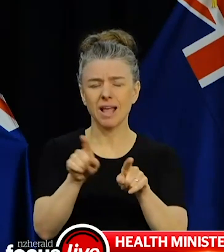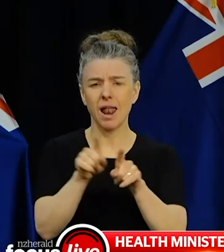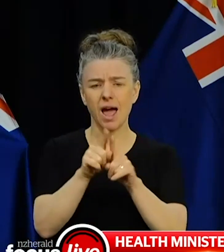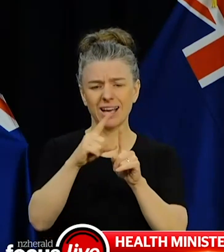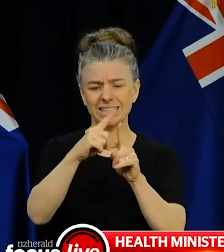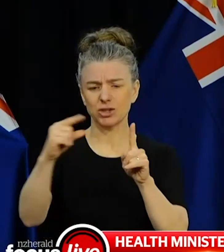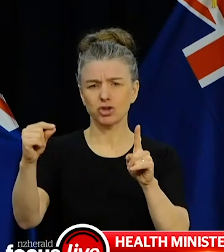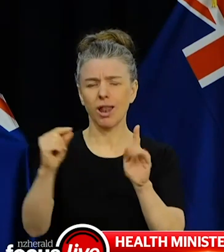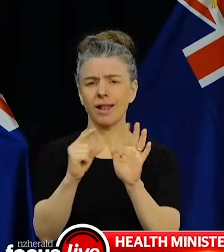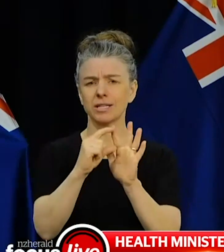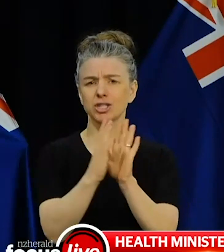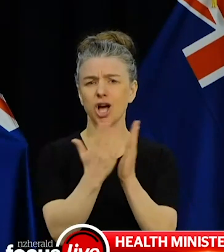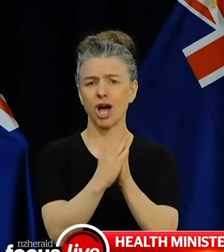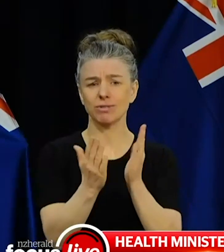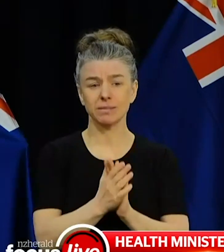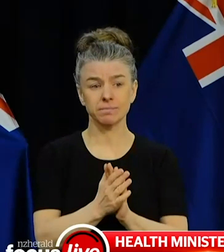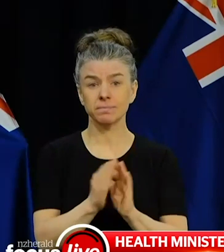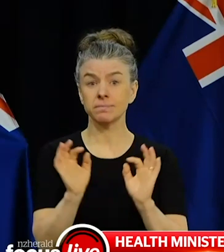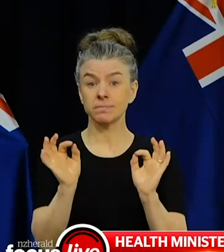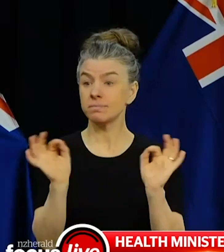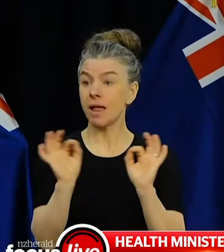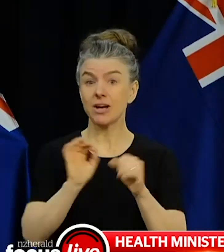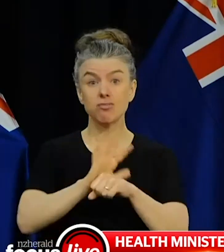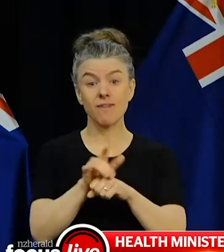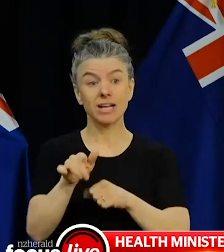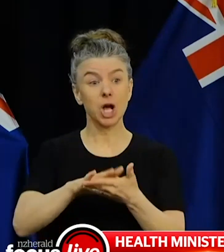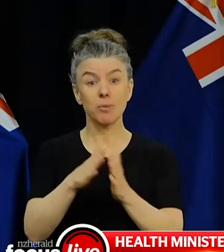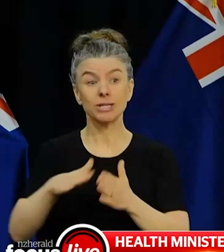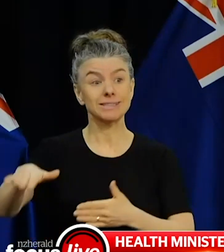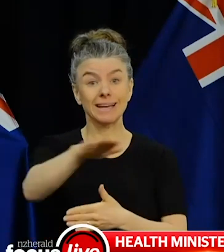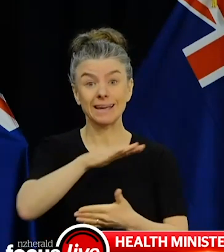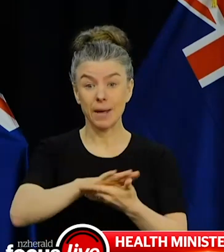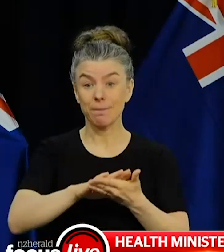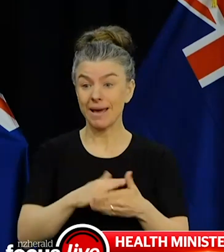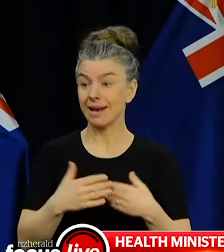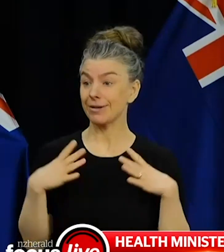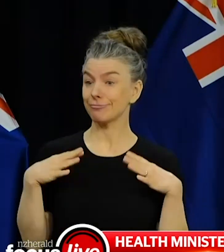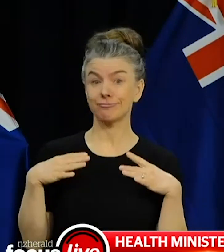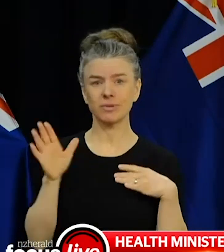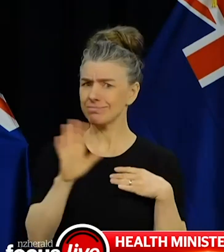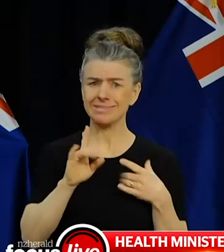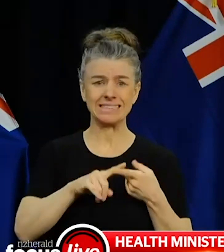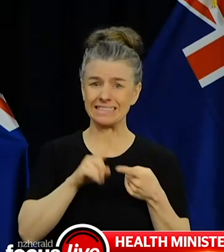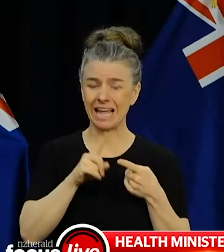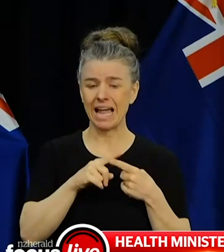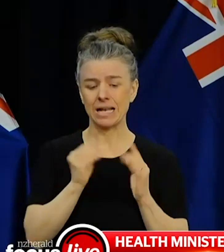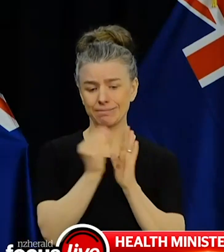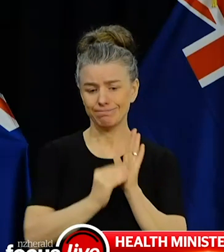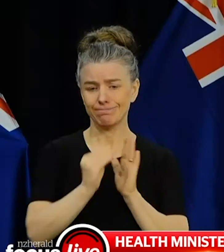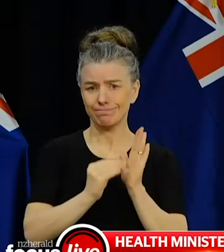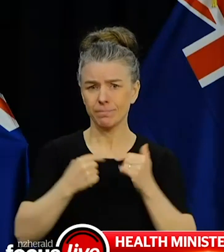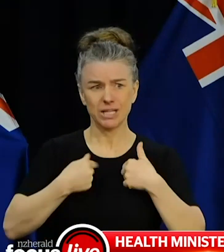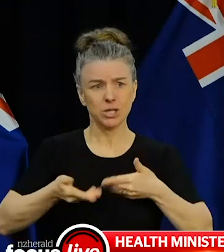of COVID-19 in the community does not mean that we can be complacent. We need everybody to be keeping a record of